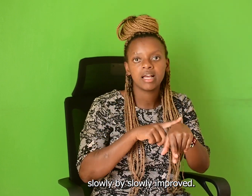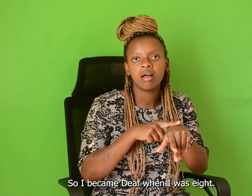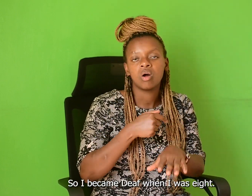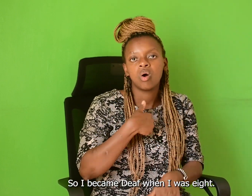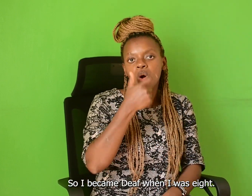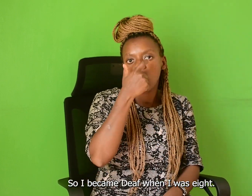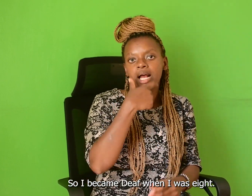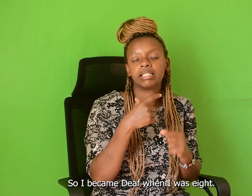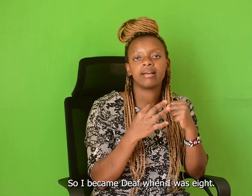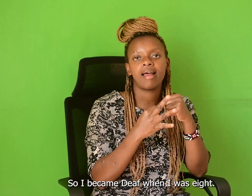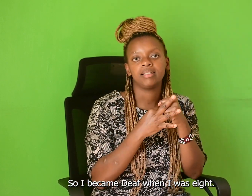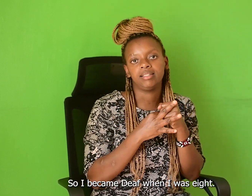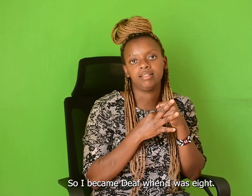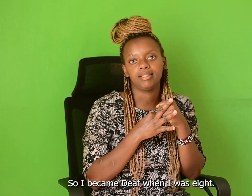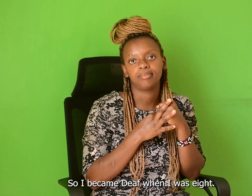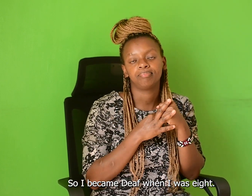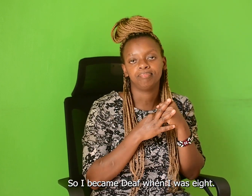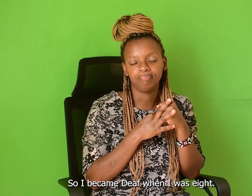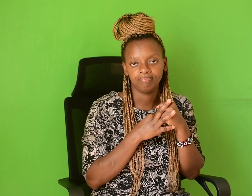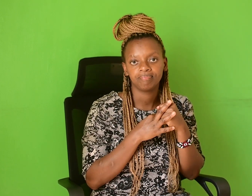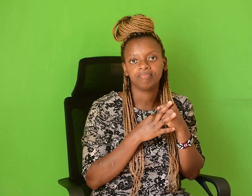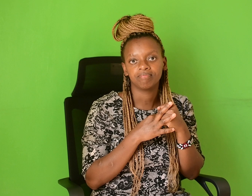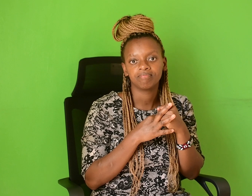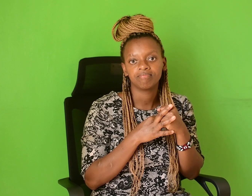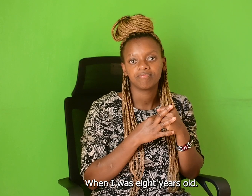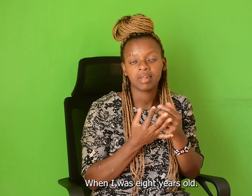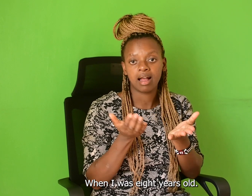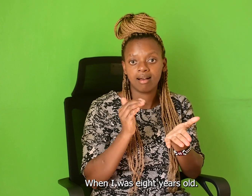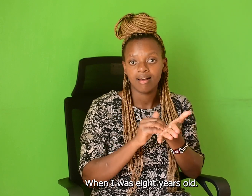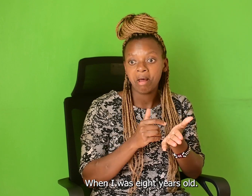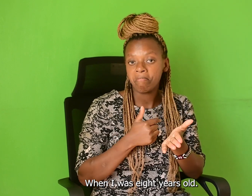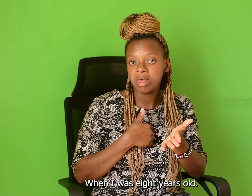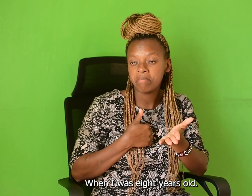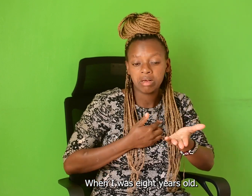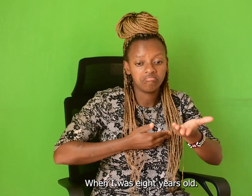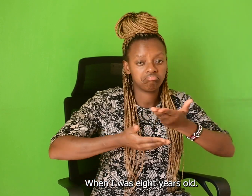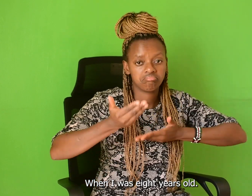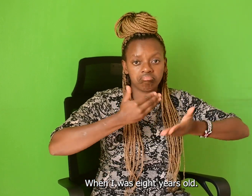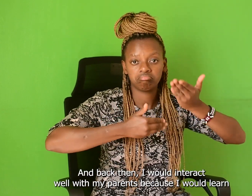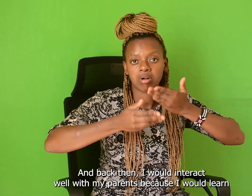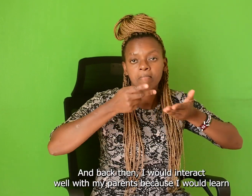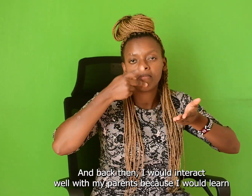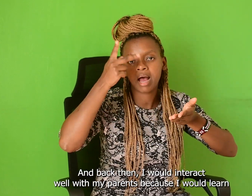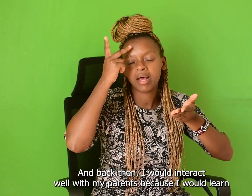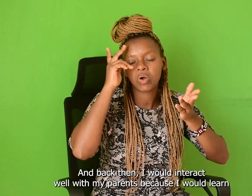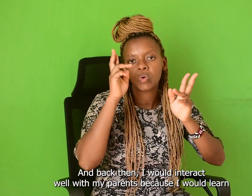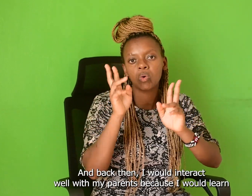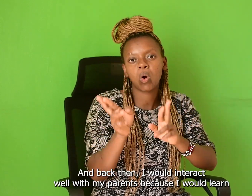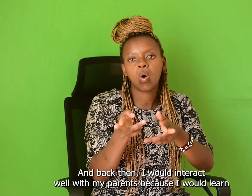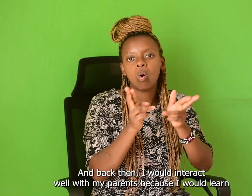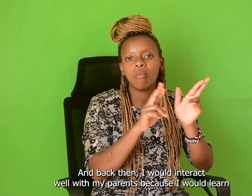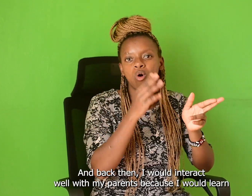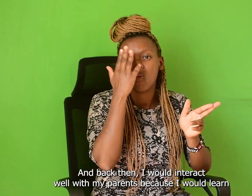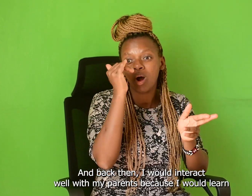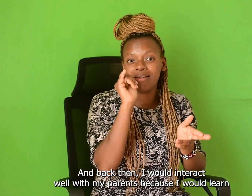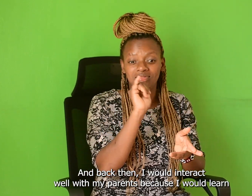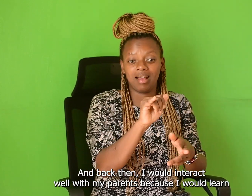So I became deaf when I was 8 years old. And back then, I would